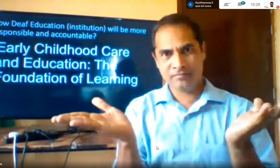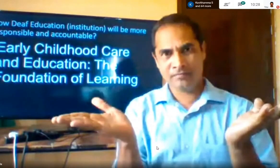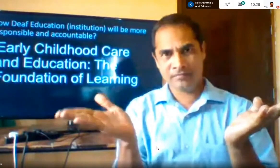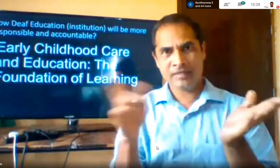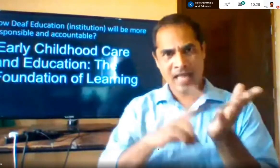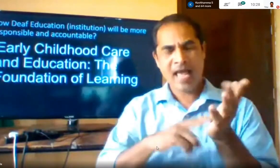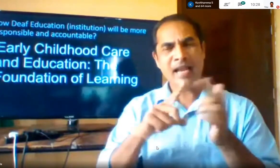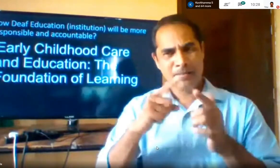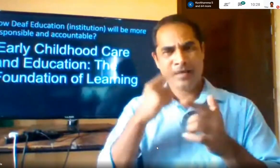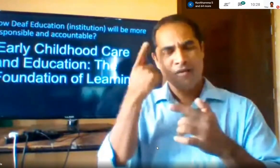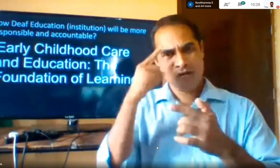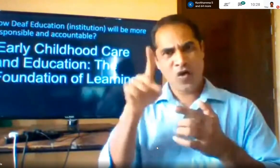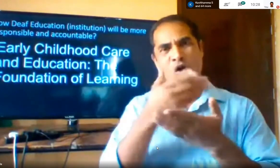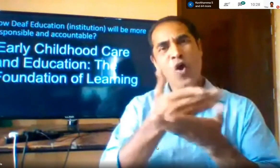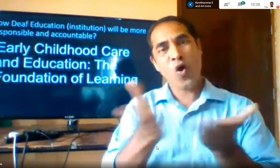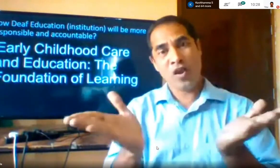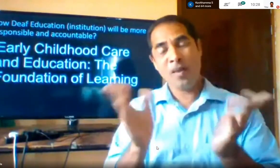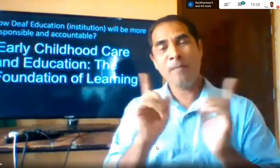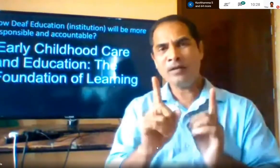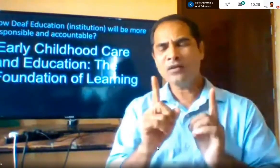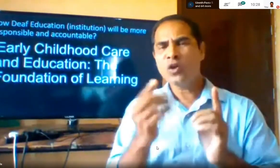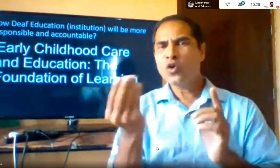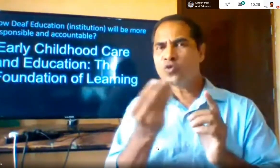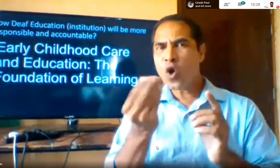So MEP is for all. As I said earlier,